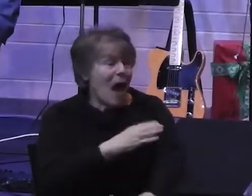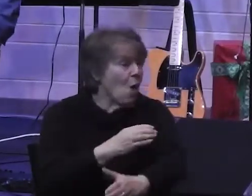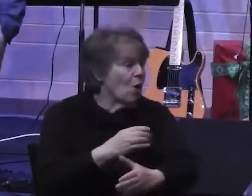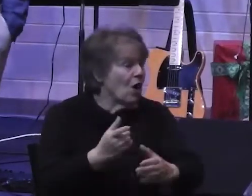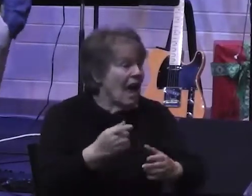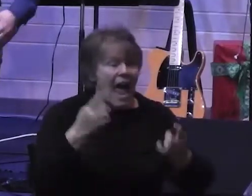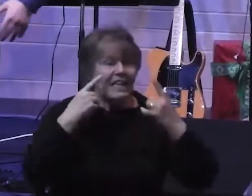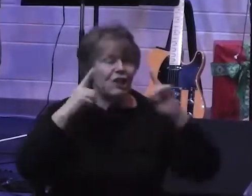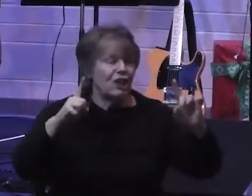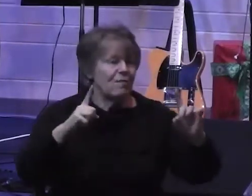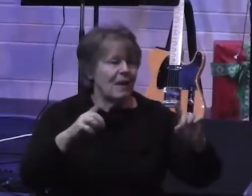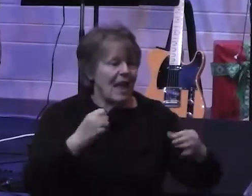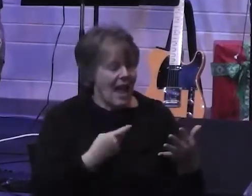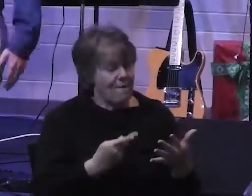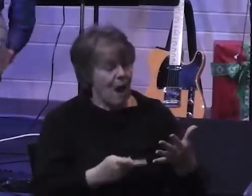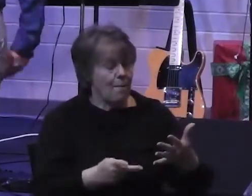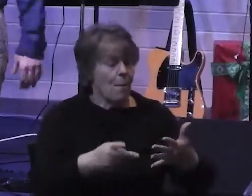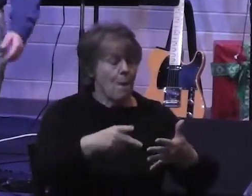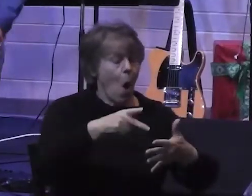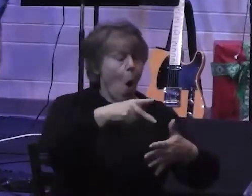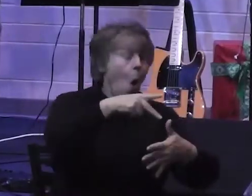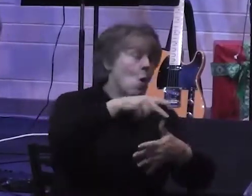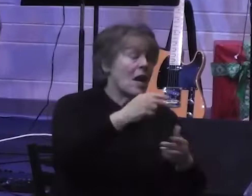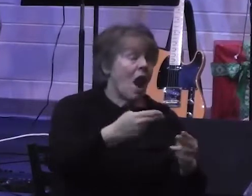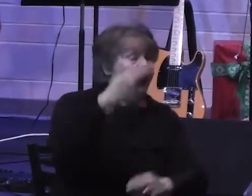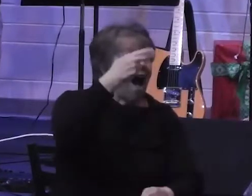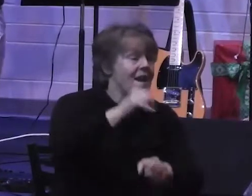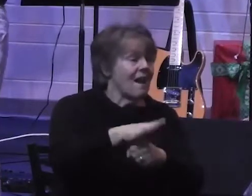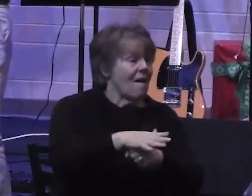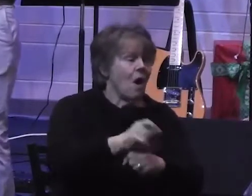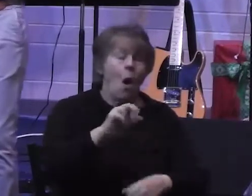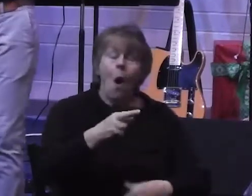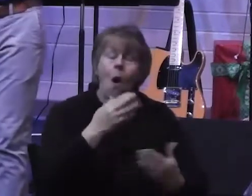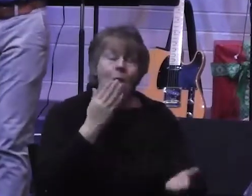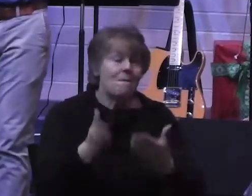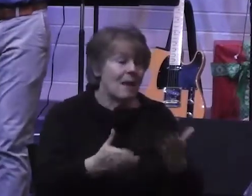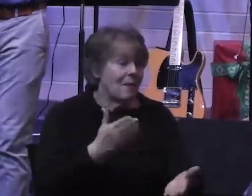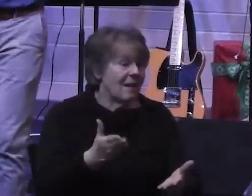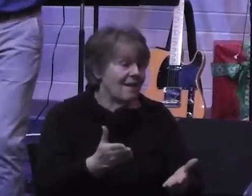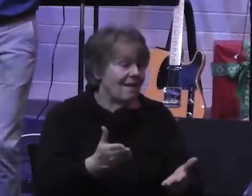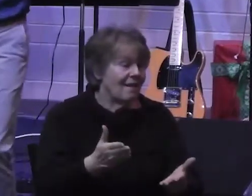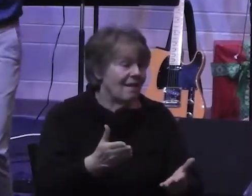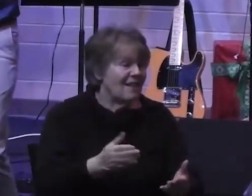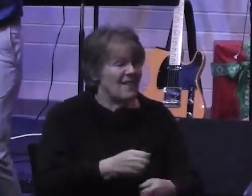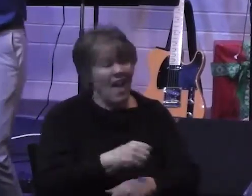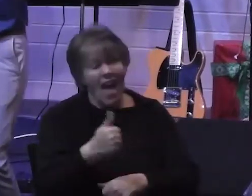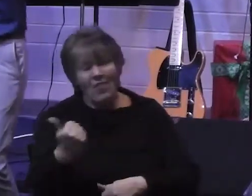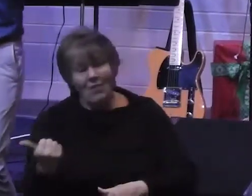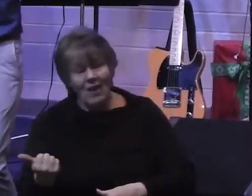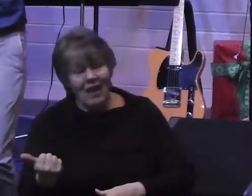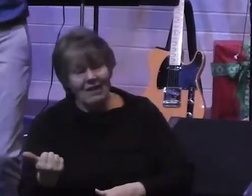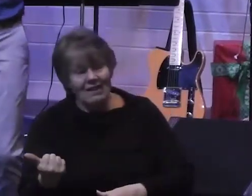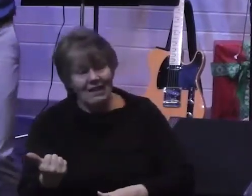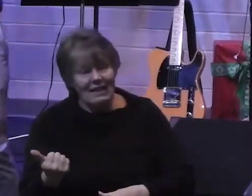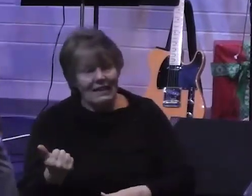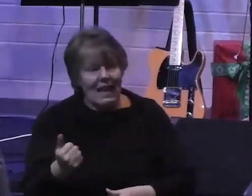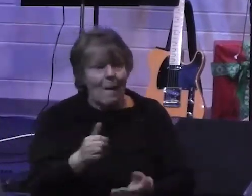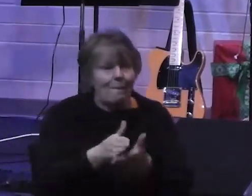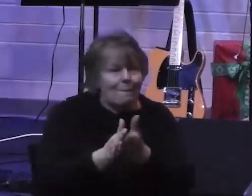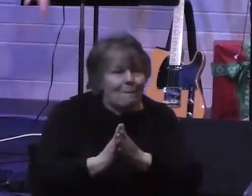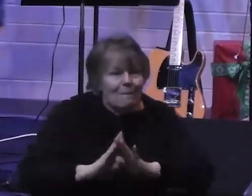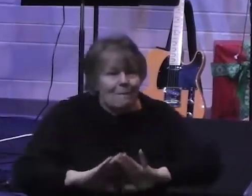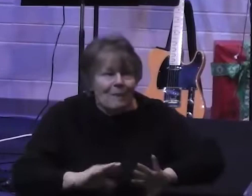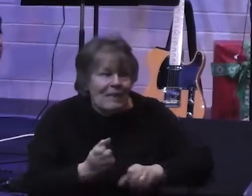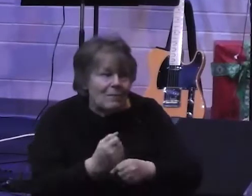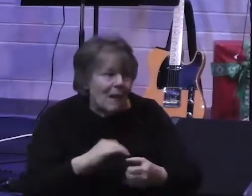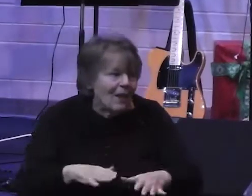get high enough up on the ladder, or maybe on the other side, you live by the law of peacemaking. If I can just keep everybody happy around